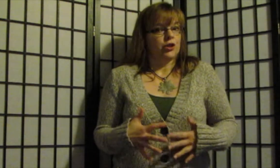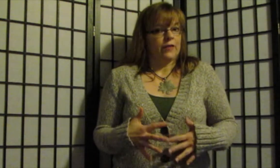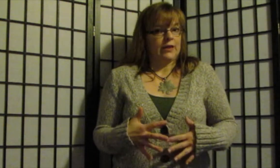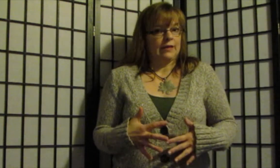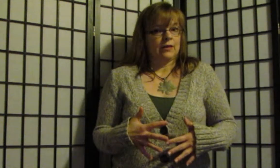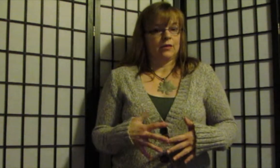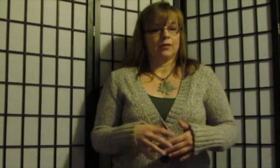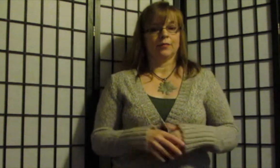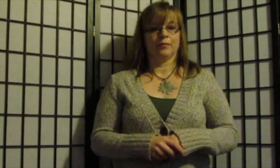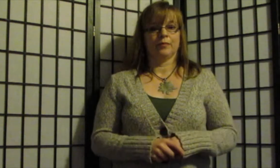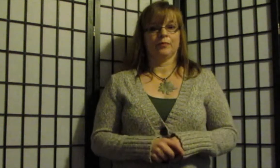nervous.